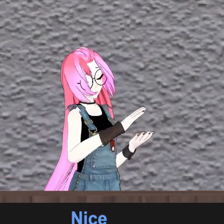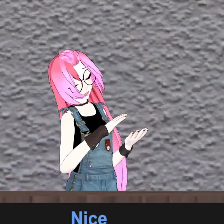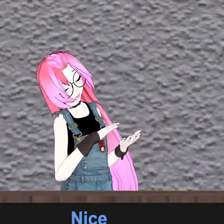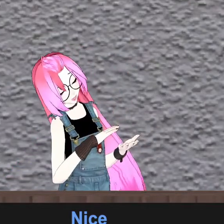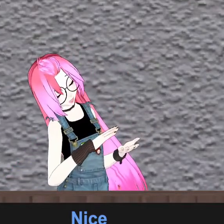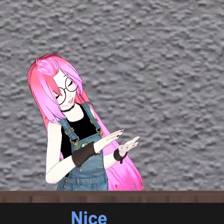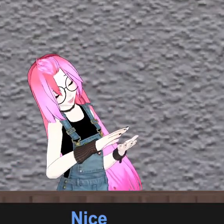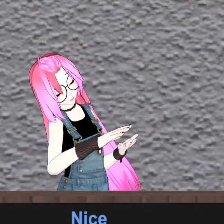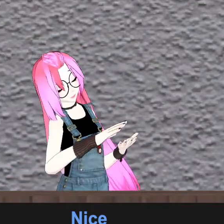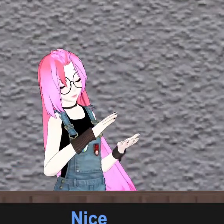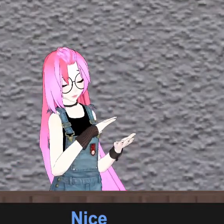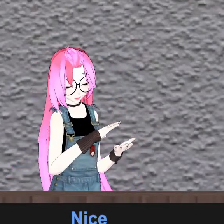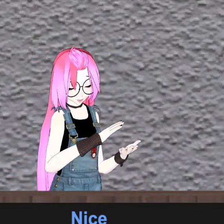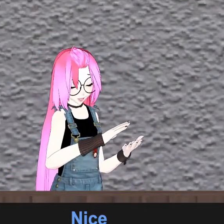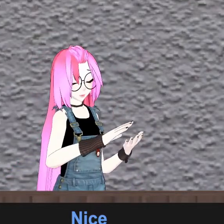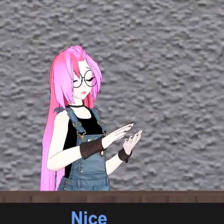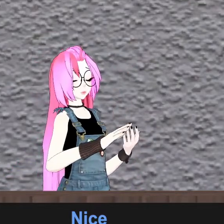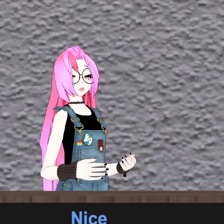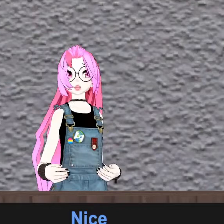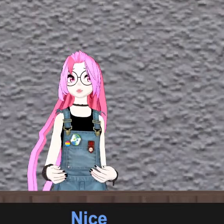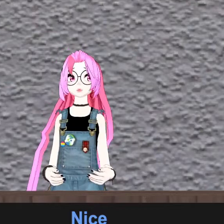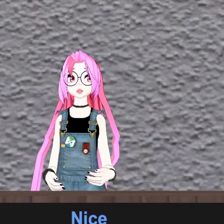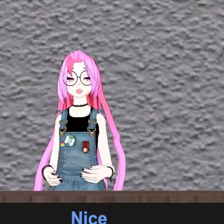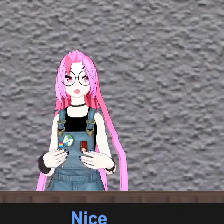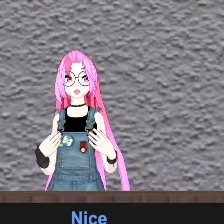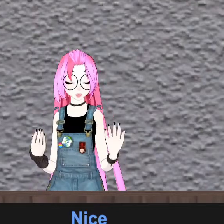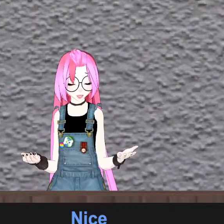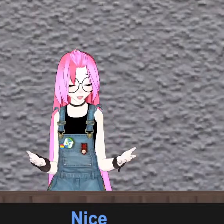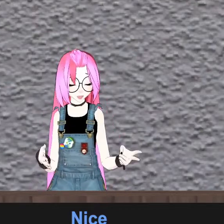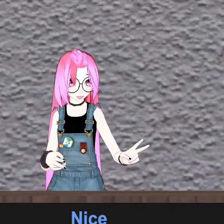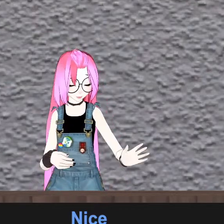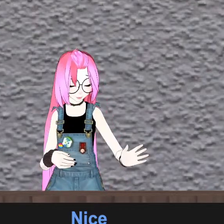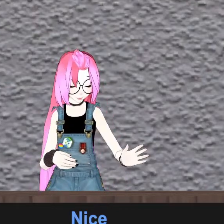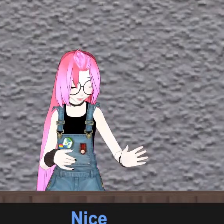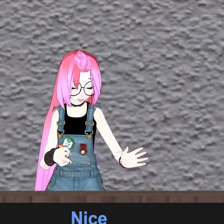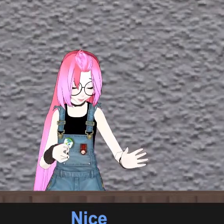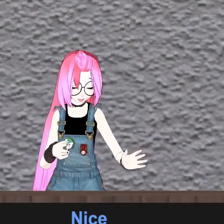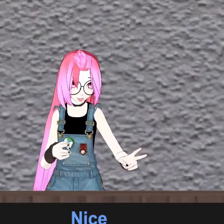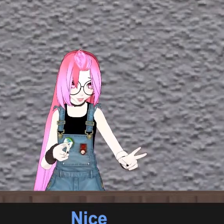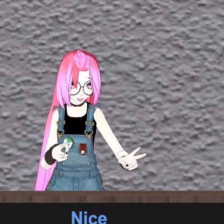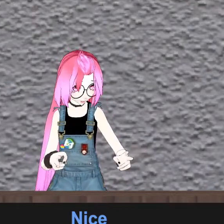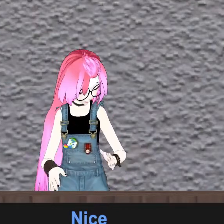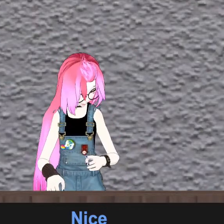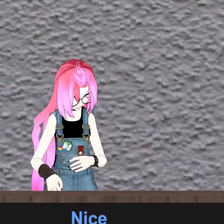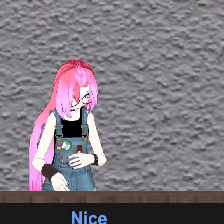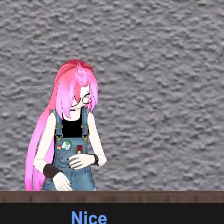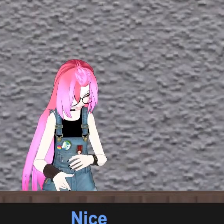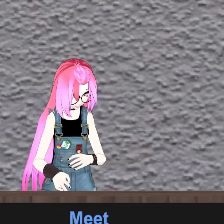It's nice, nice, right? And then if we want to say meet, excuse me, one time. You